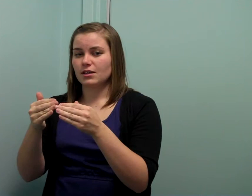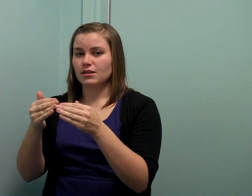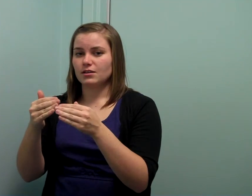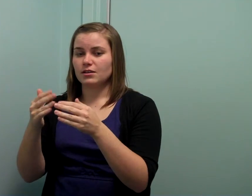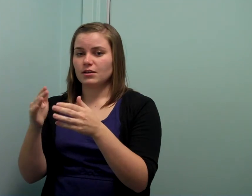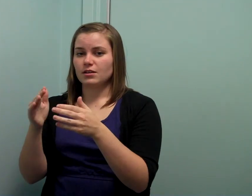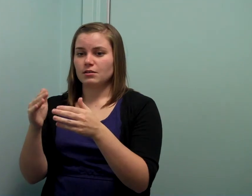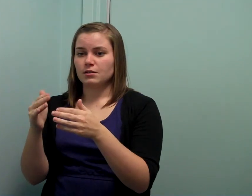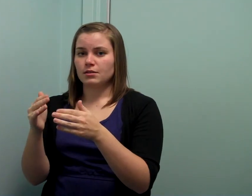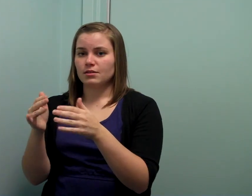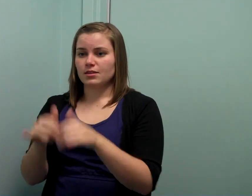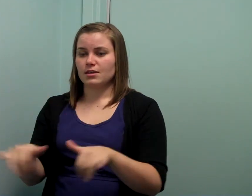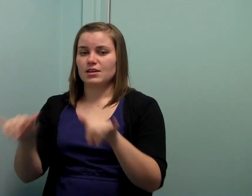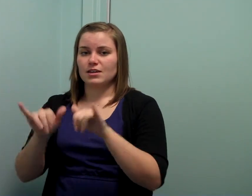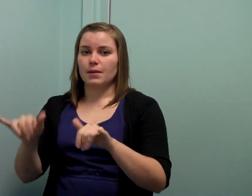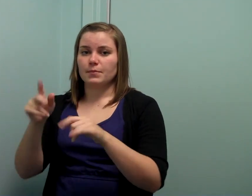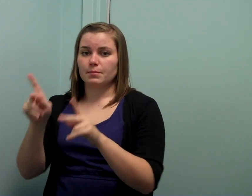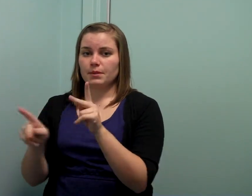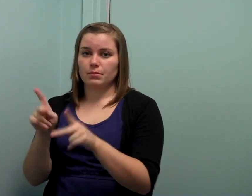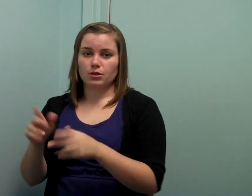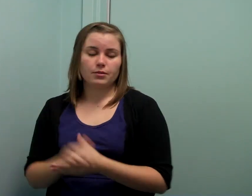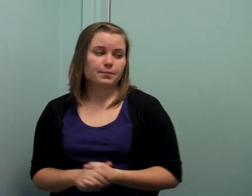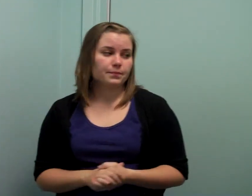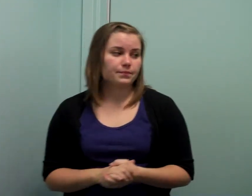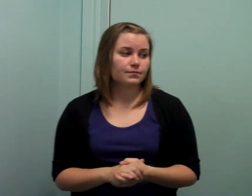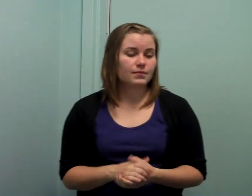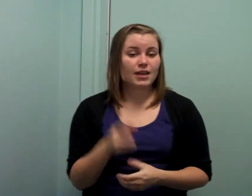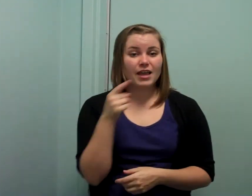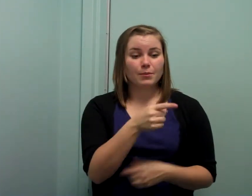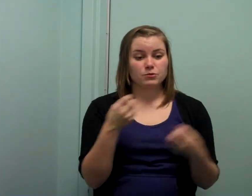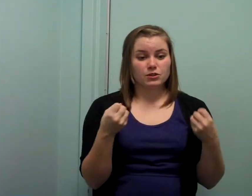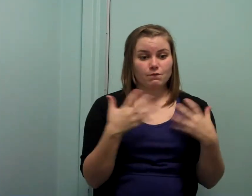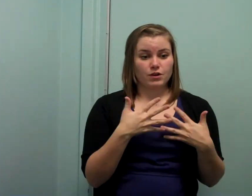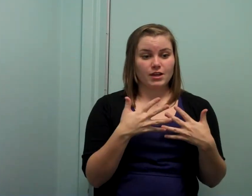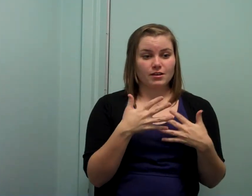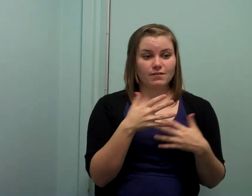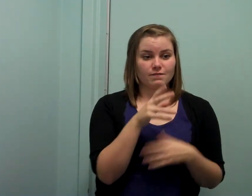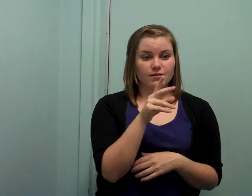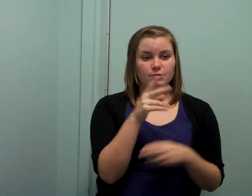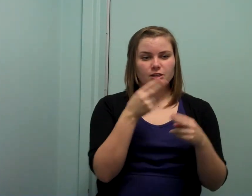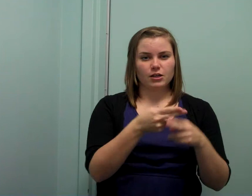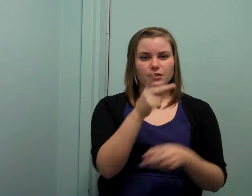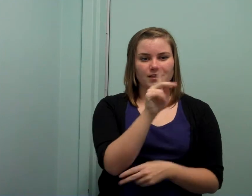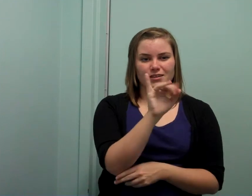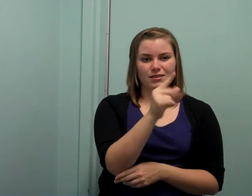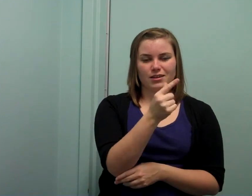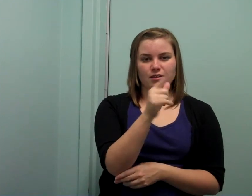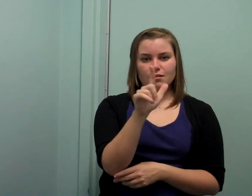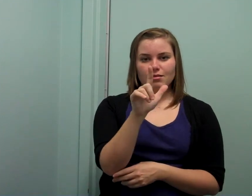Hamilton was afraid of what he called king mob, meaning ordinary